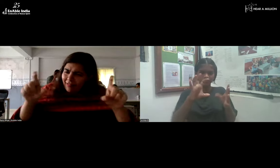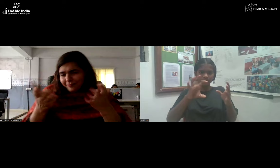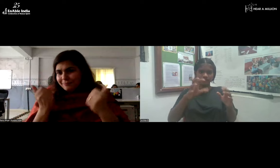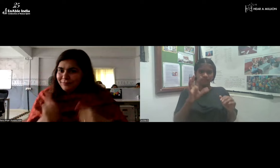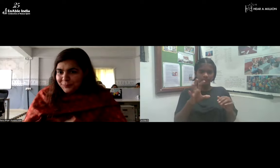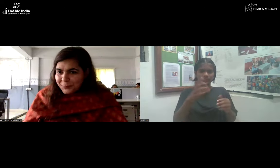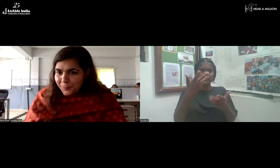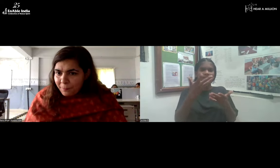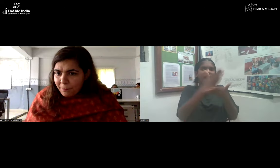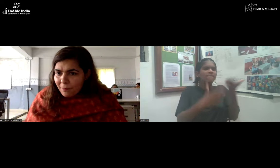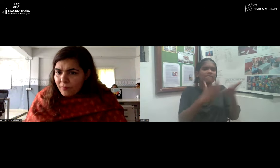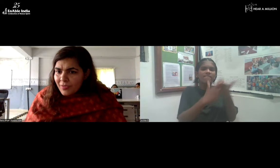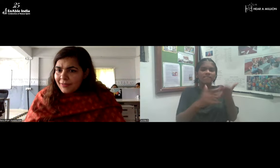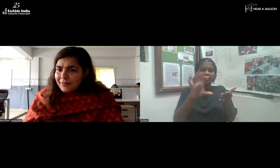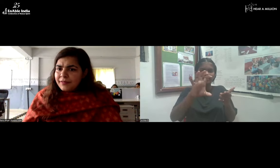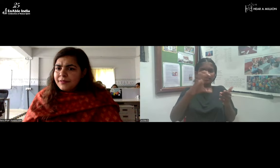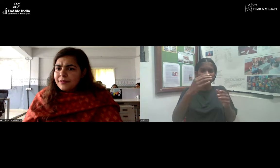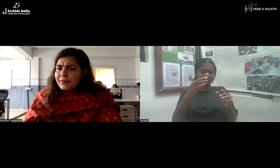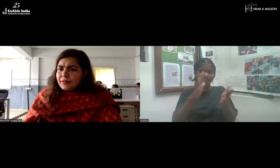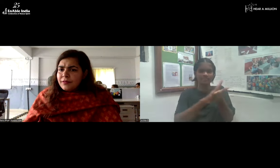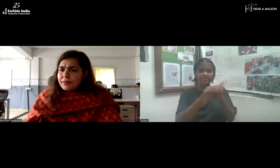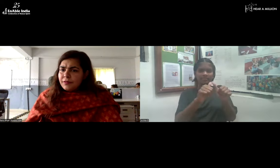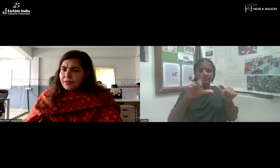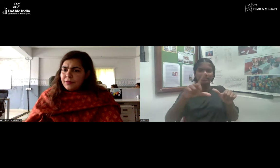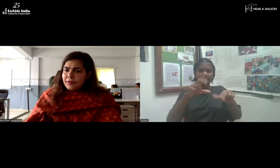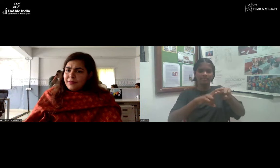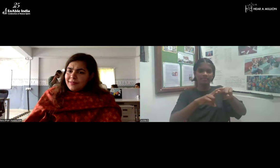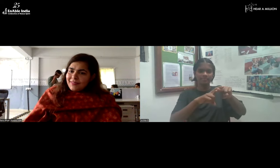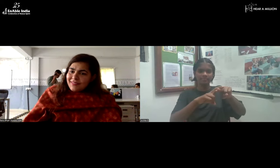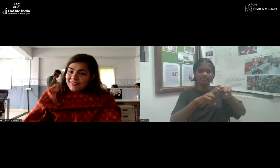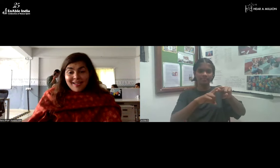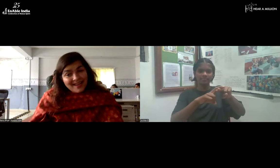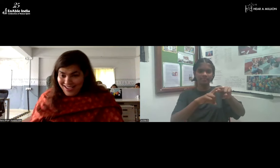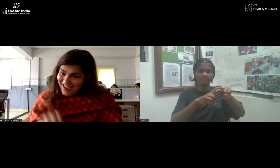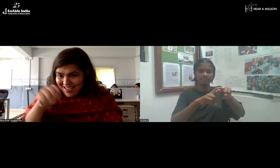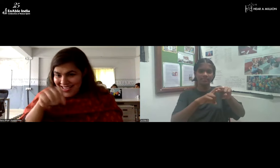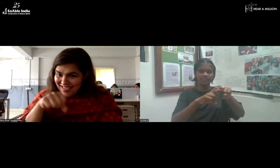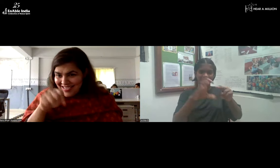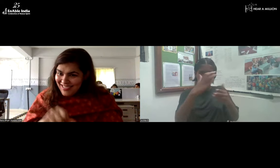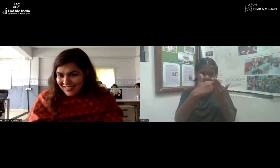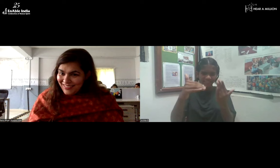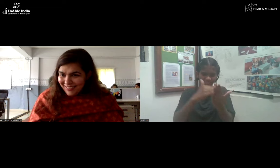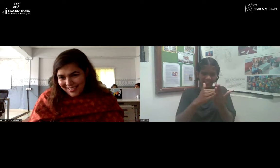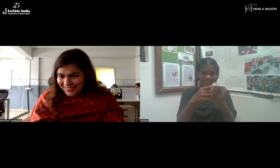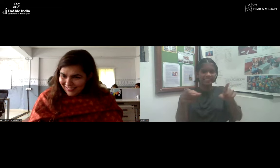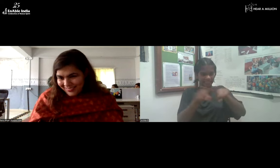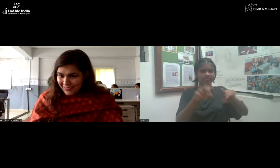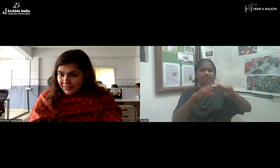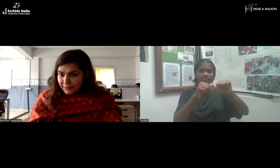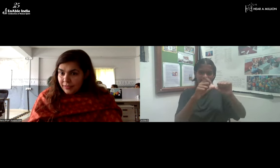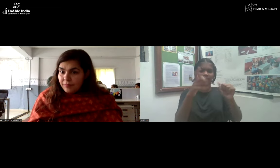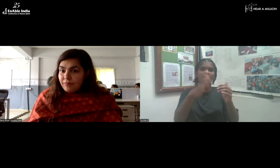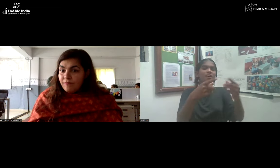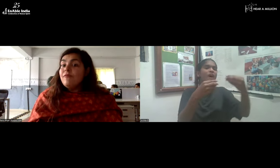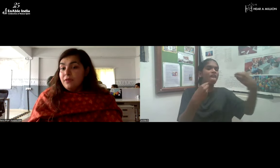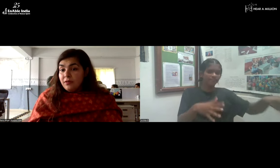a very difficult question. Are you okay? Are you ready with that? Yeah, yeah, I'm okay. Okay, good then.